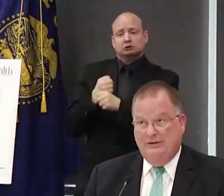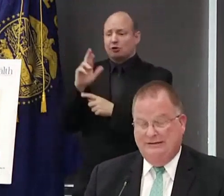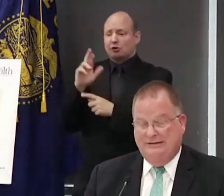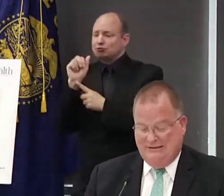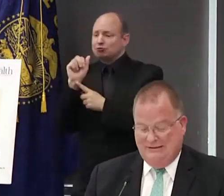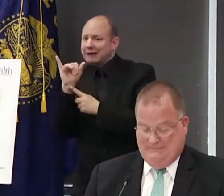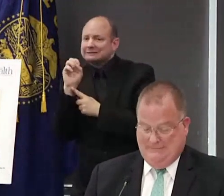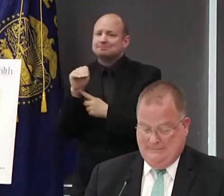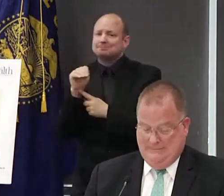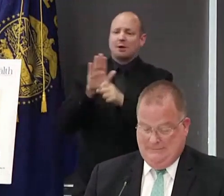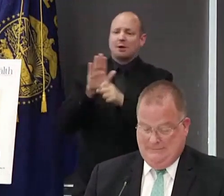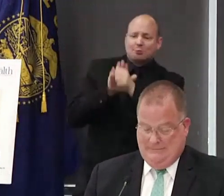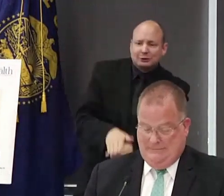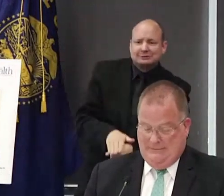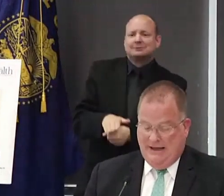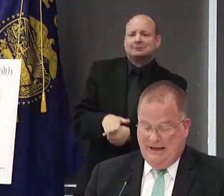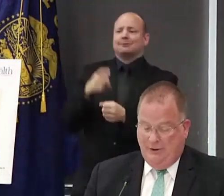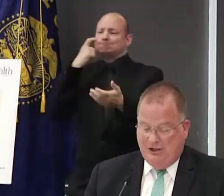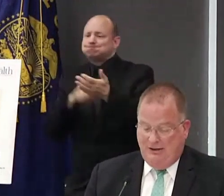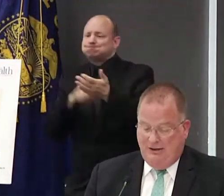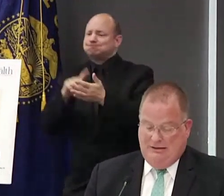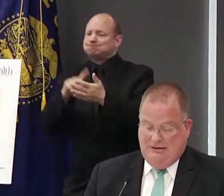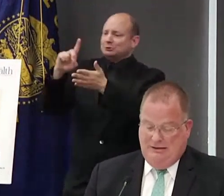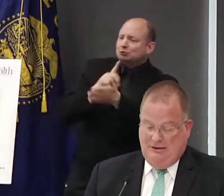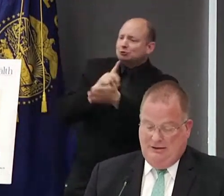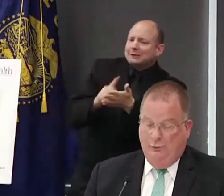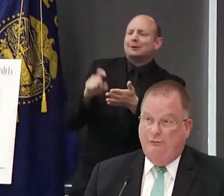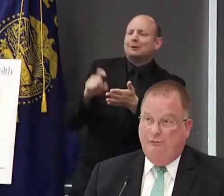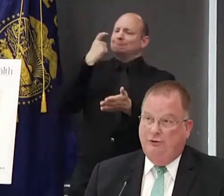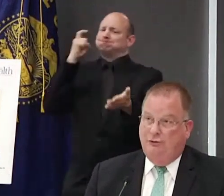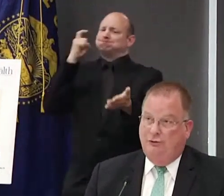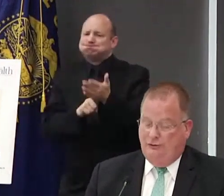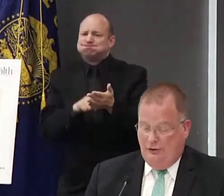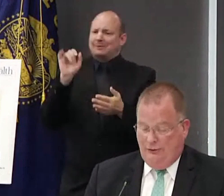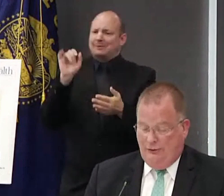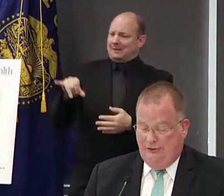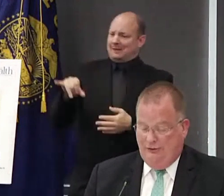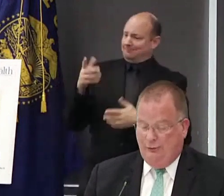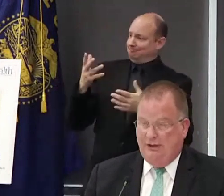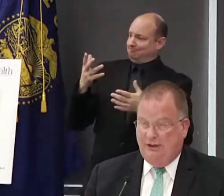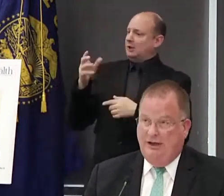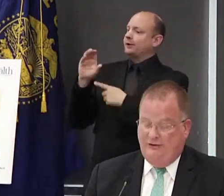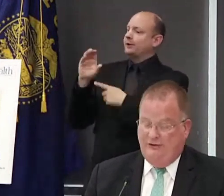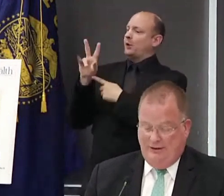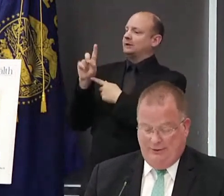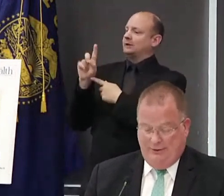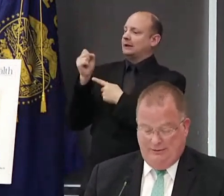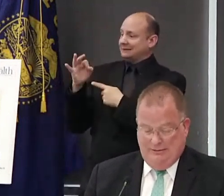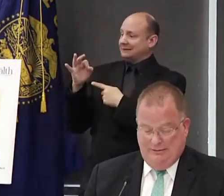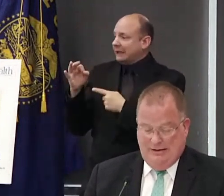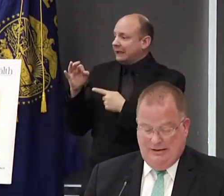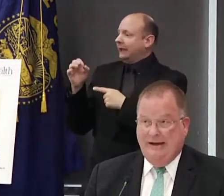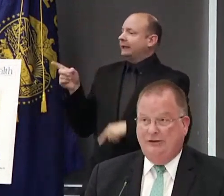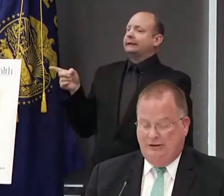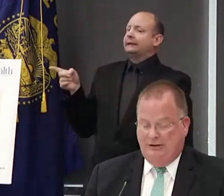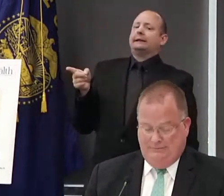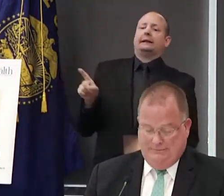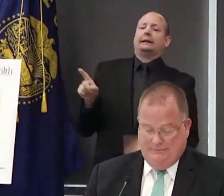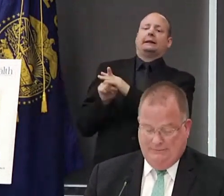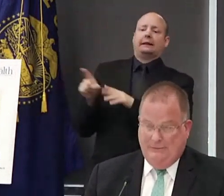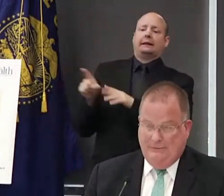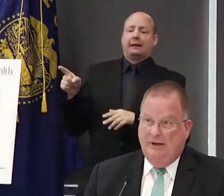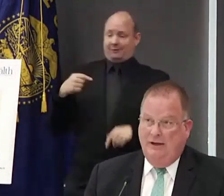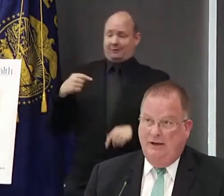of COVID-19. At OHA, we've been too slow to recognize that threat and act on